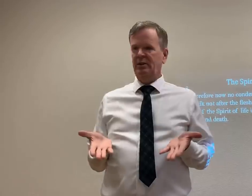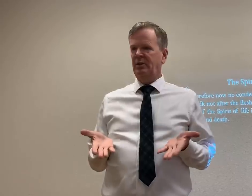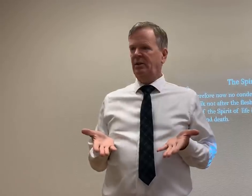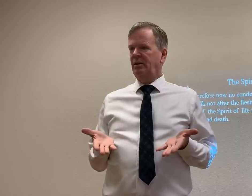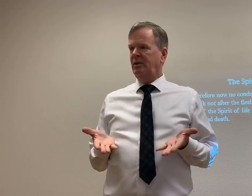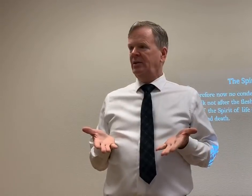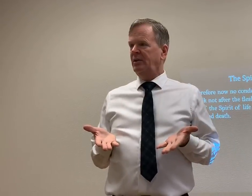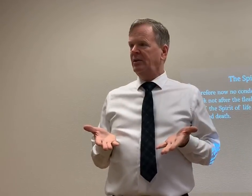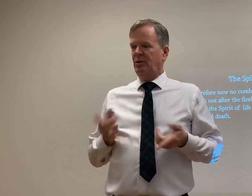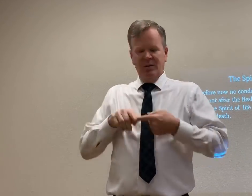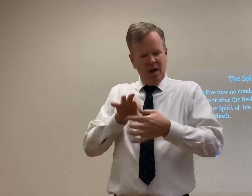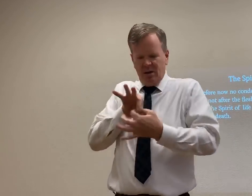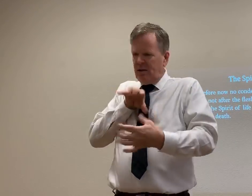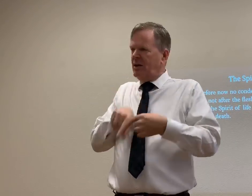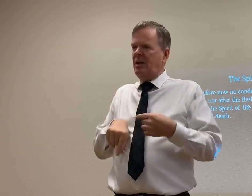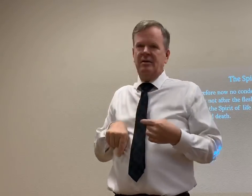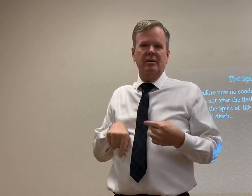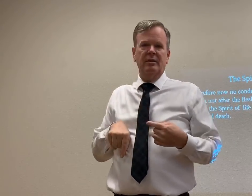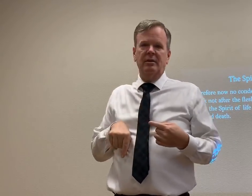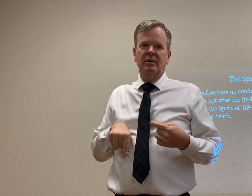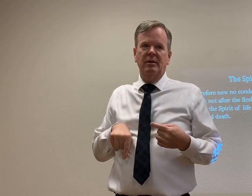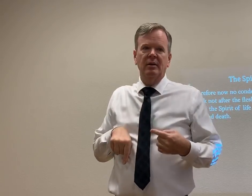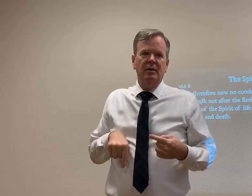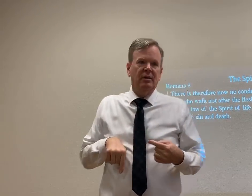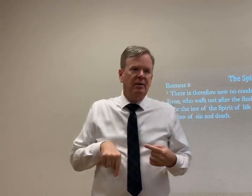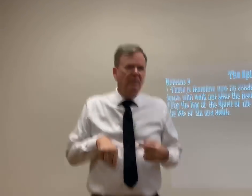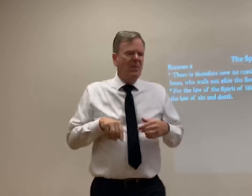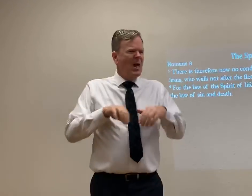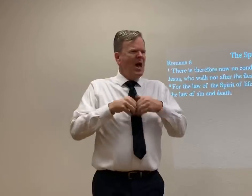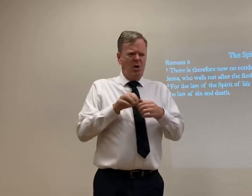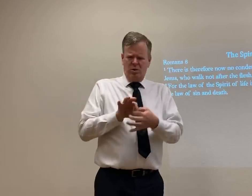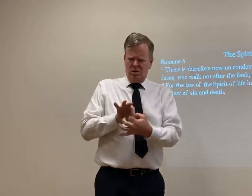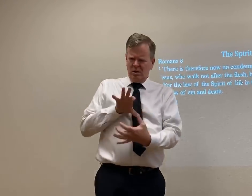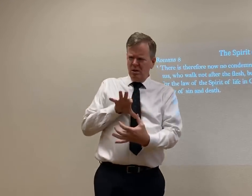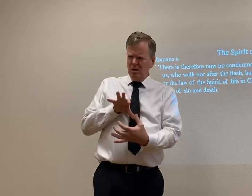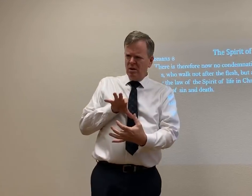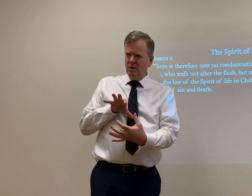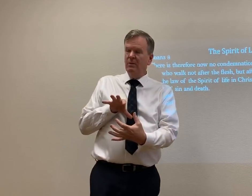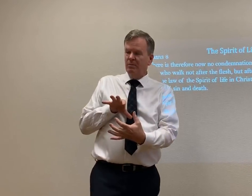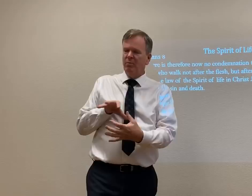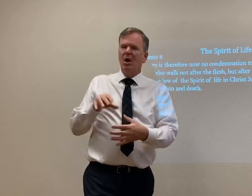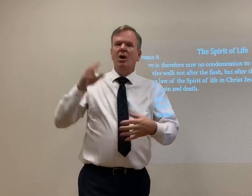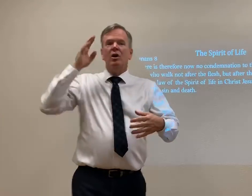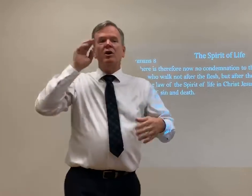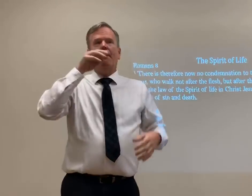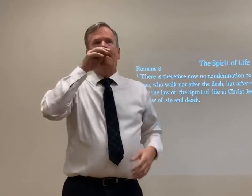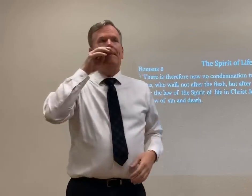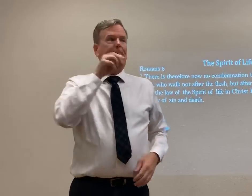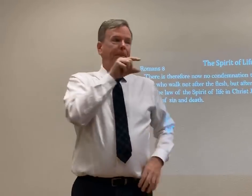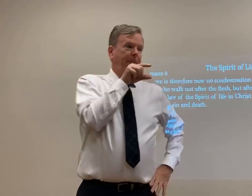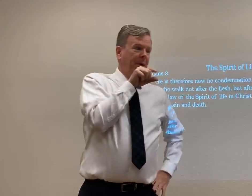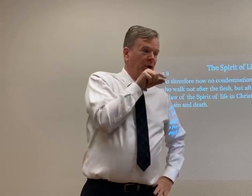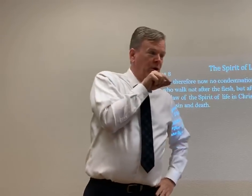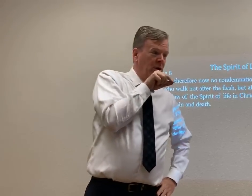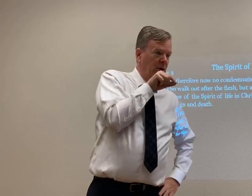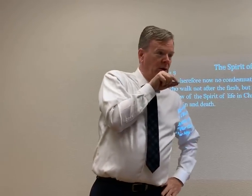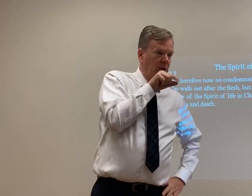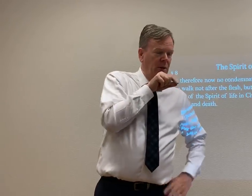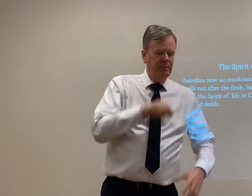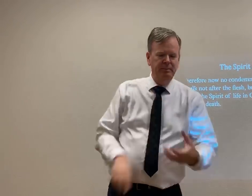world, the way of sin and death, that's how it operates. We're born into that. We can't just disassociate ourselves from it on our own terms, right? So we take a